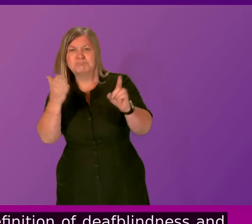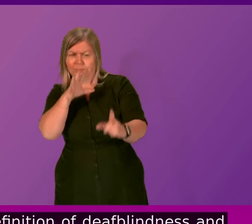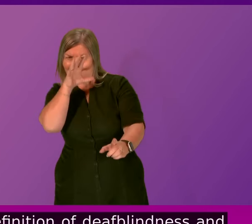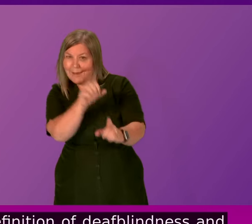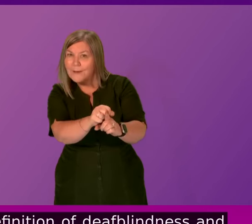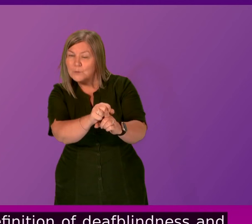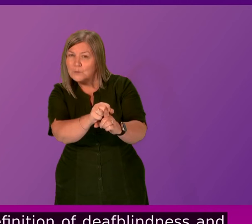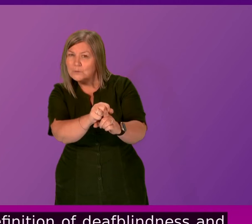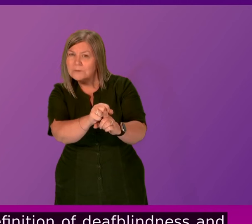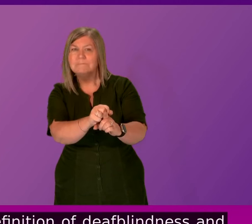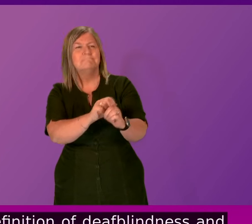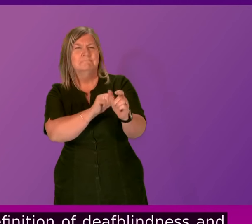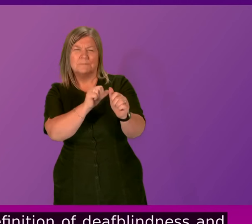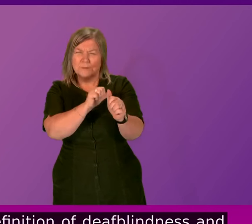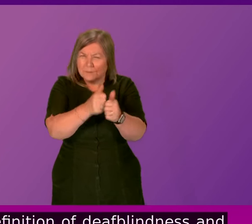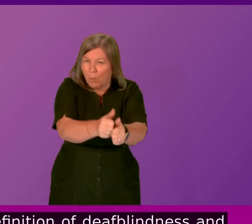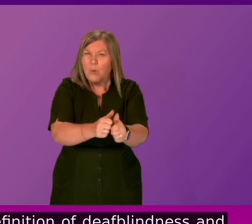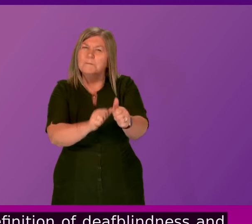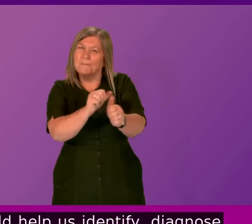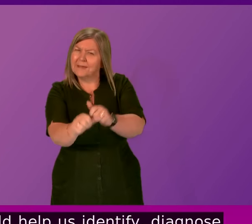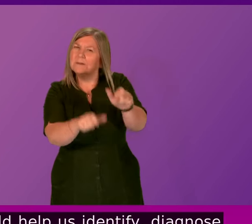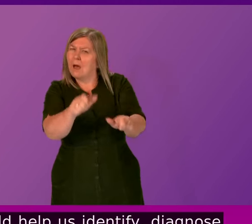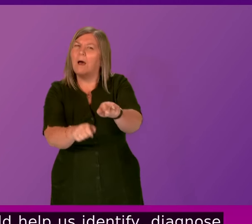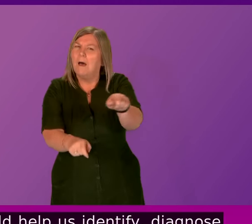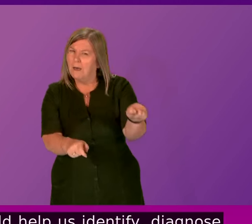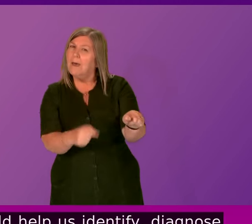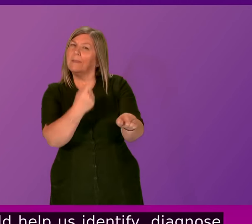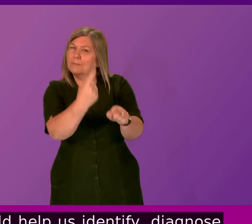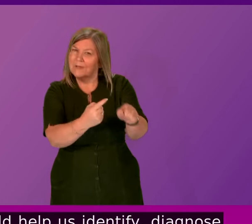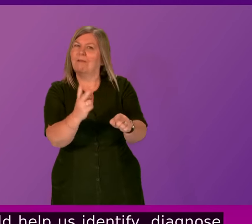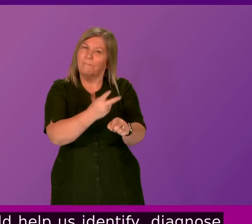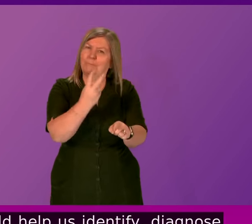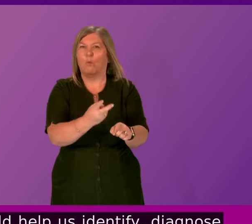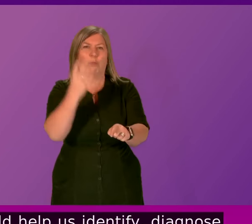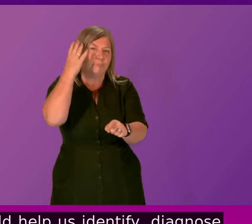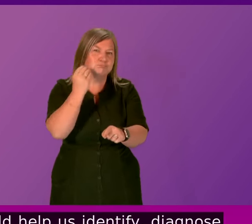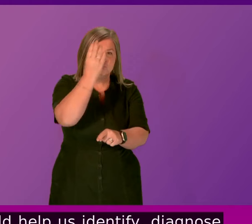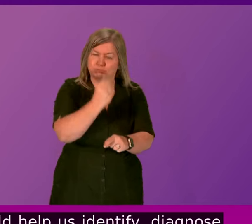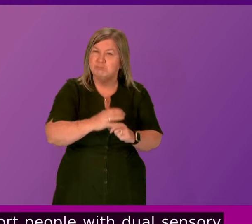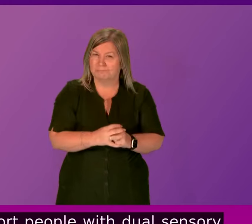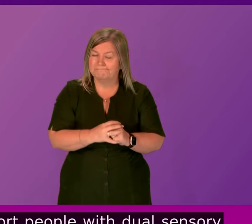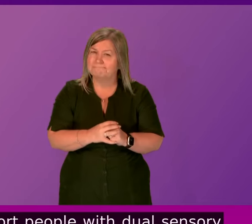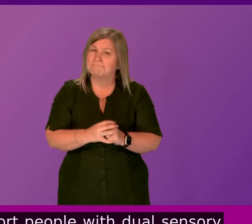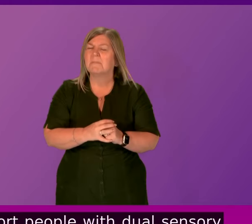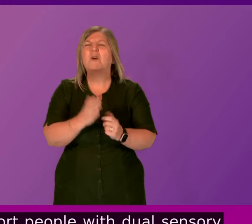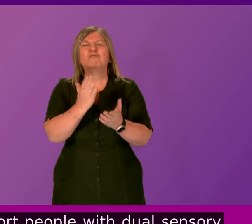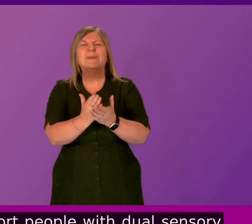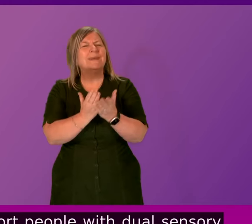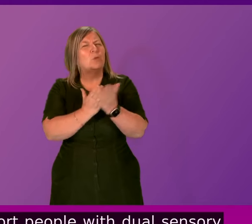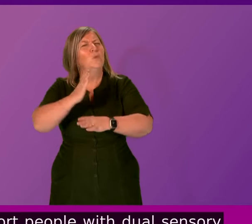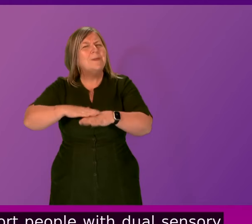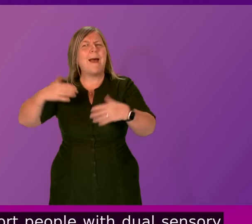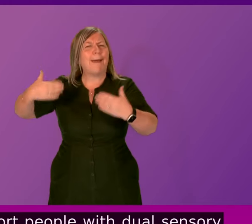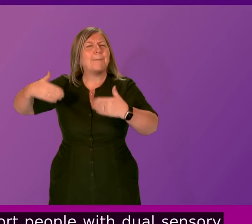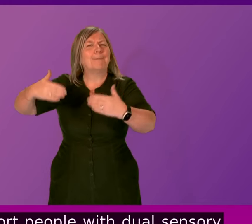diagnose, and ultimately better support people with dual sensory loss in Scotland. And dual sensory loss often occurs over time, meaning